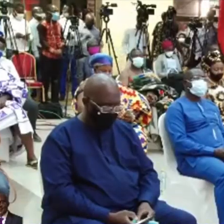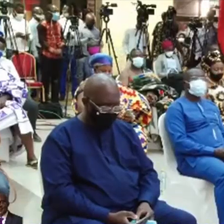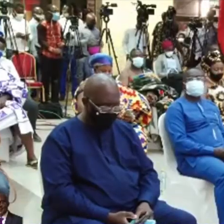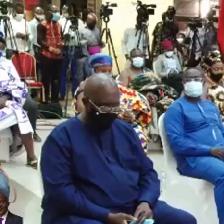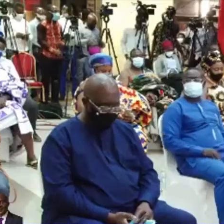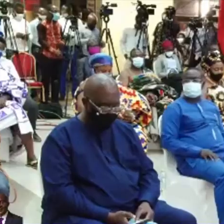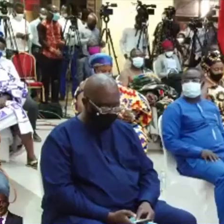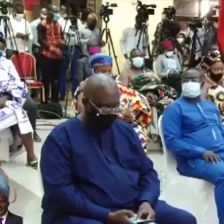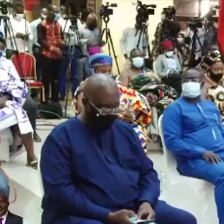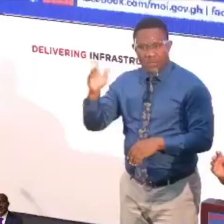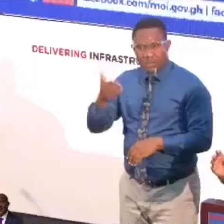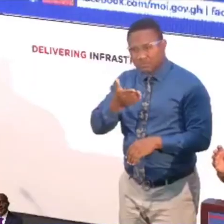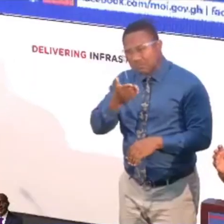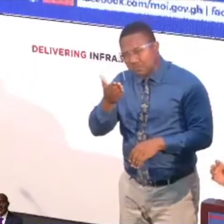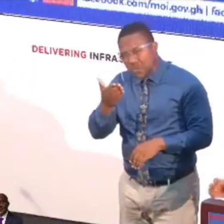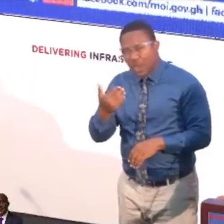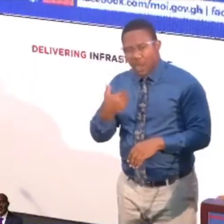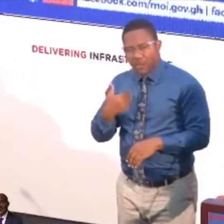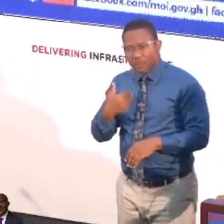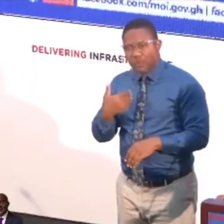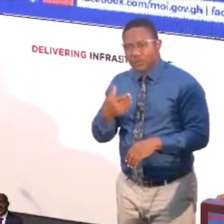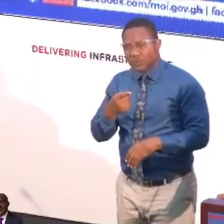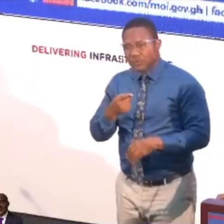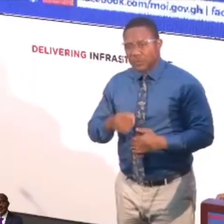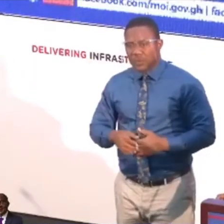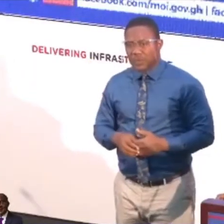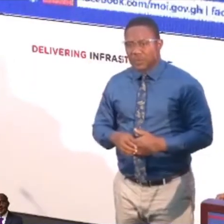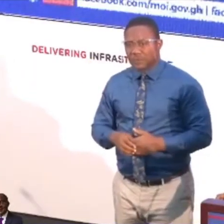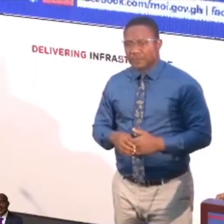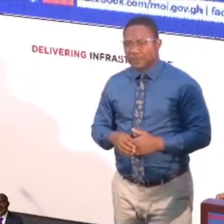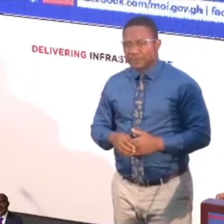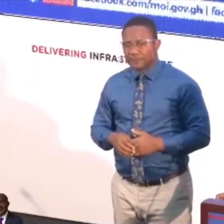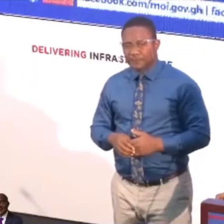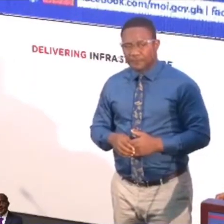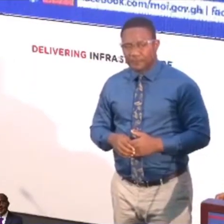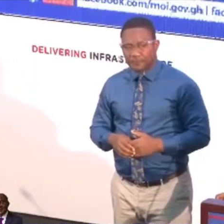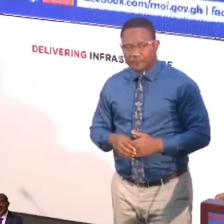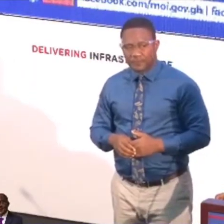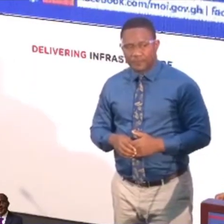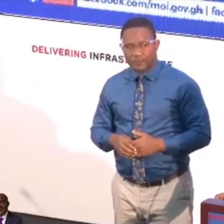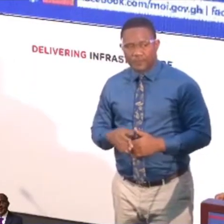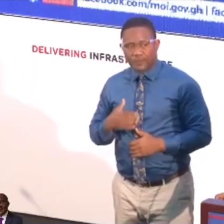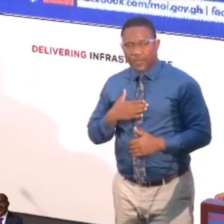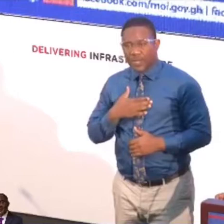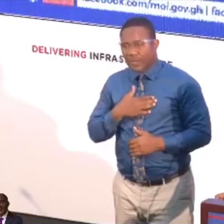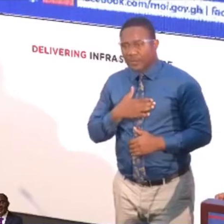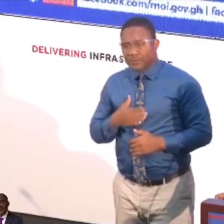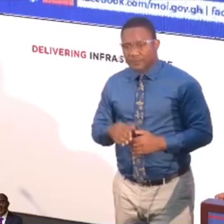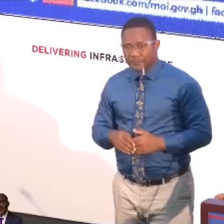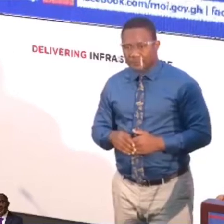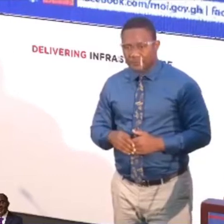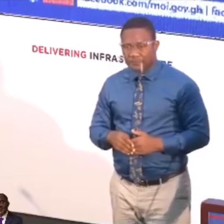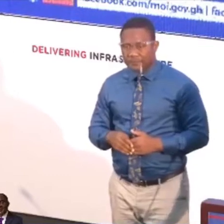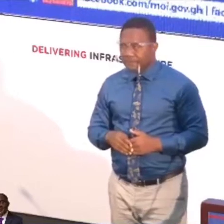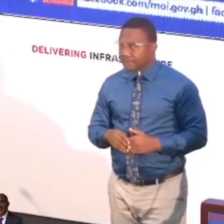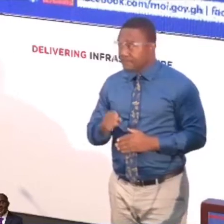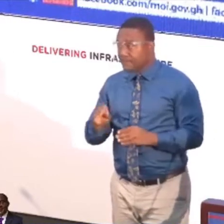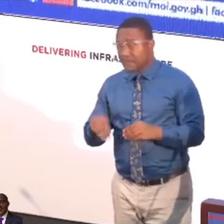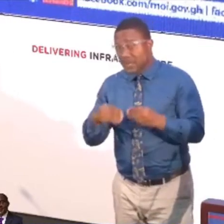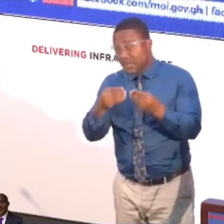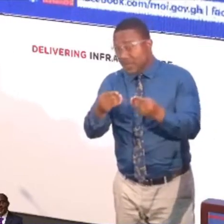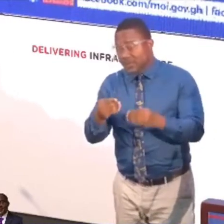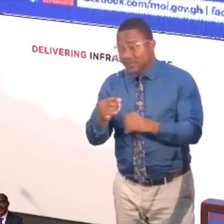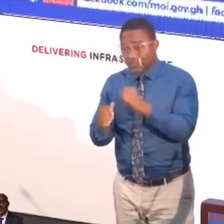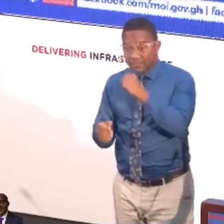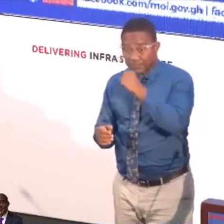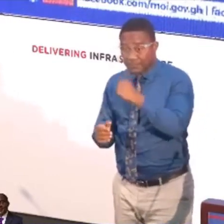questions from within the auditorium. I recognize you, sir. Please pass him the mic. Our colleagues, please pass